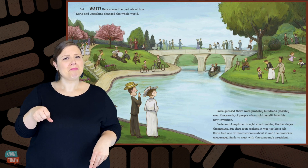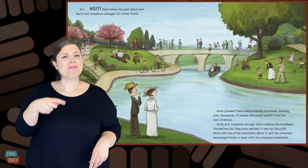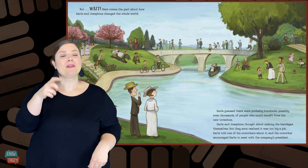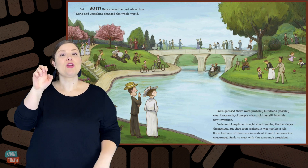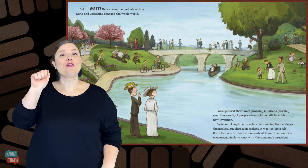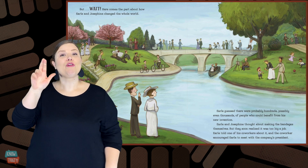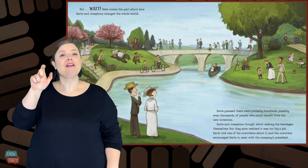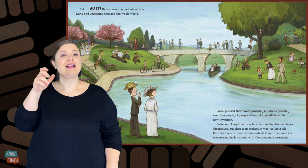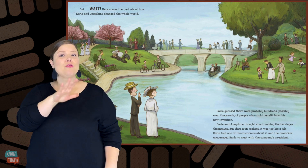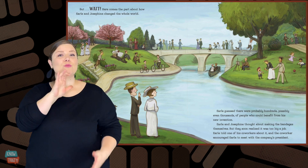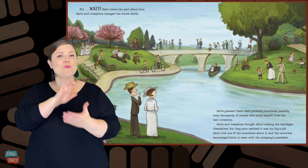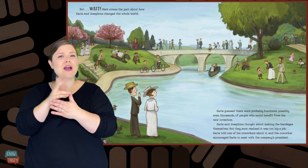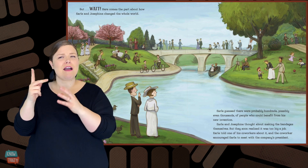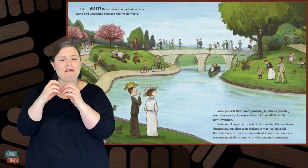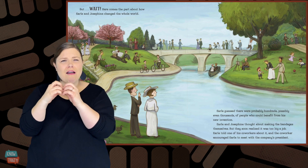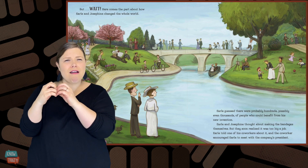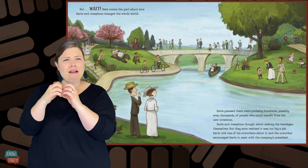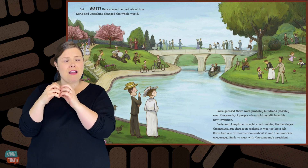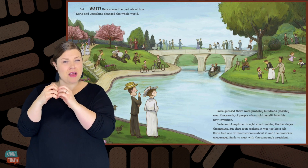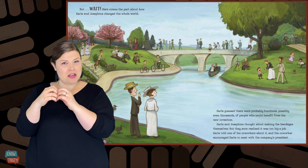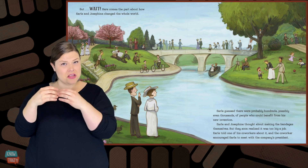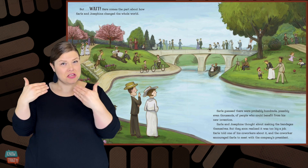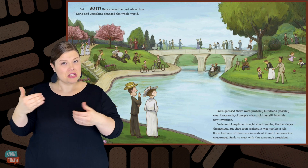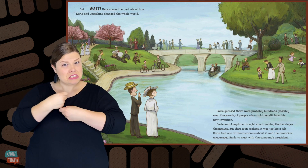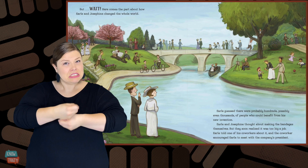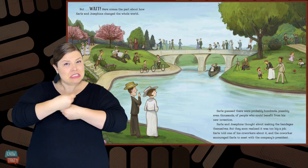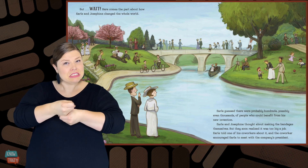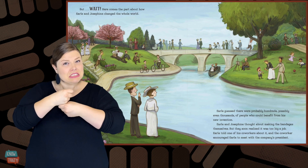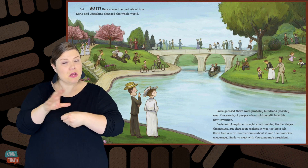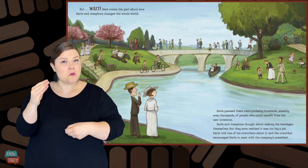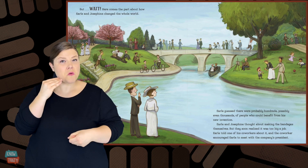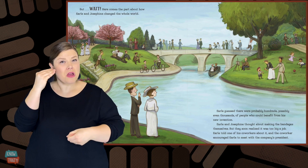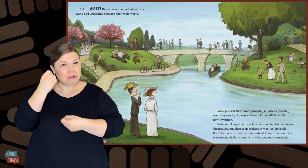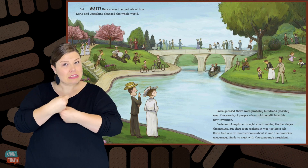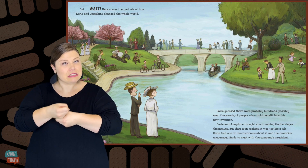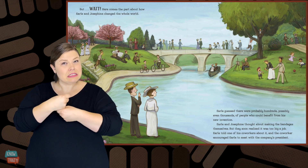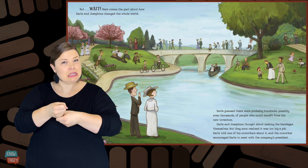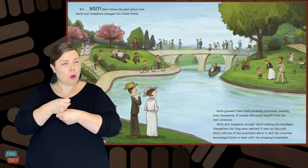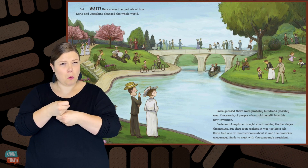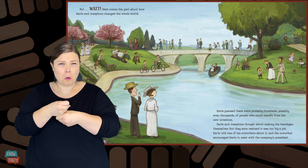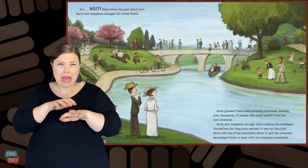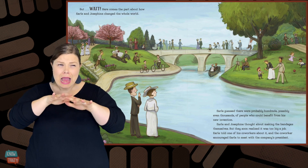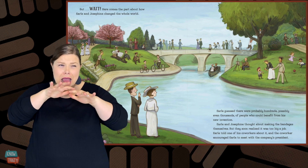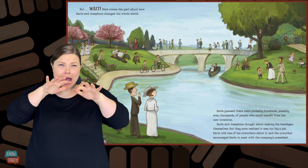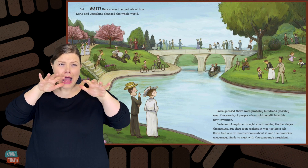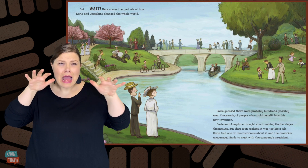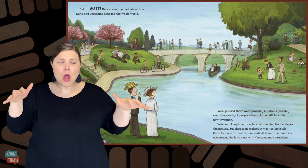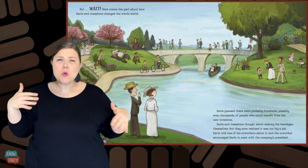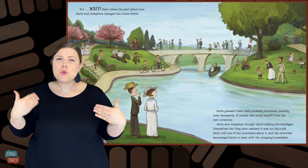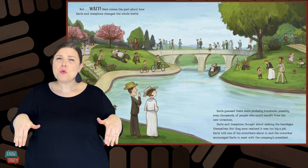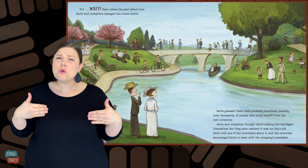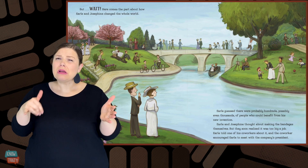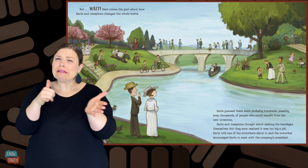and Josephine, they thought about making the bandages themselves, but they soon realized it was too big a